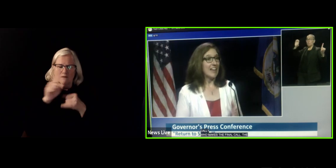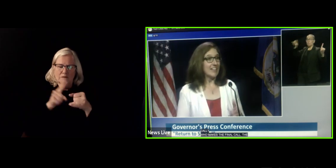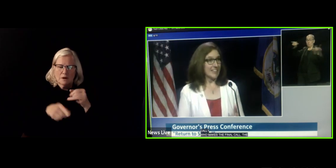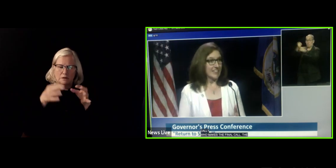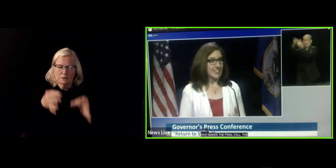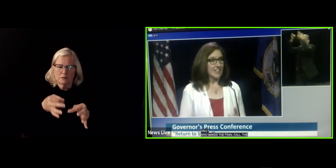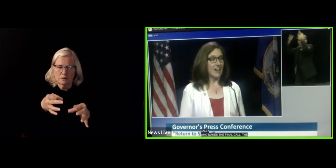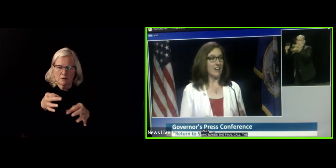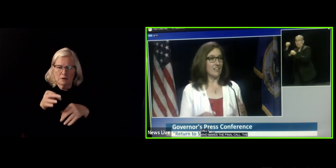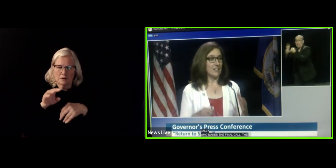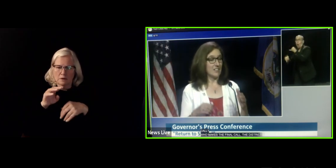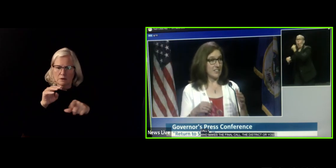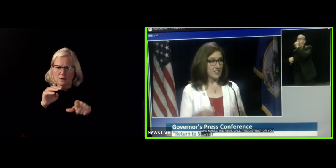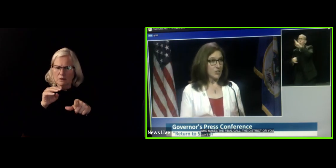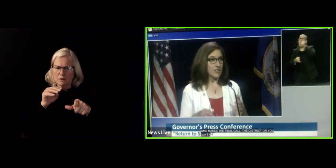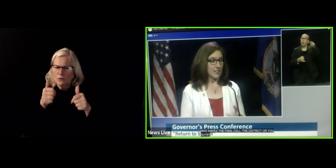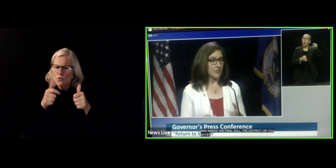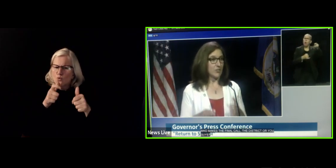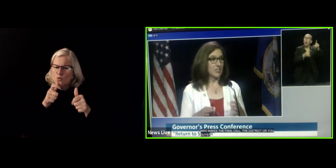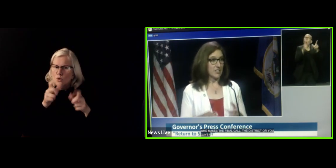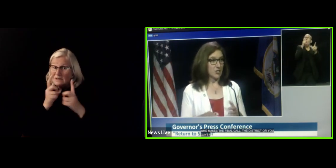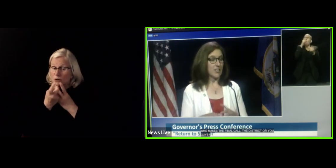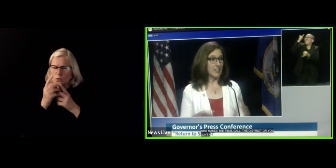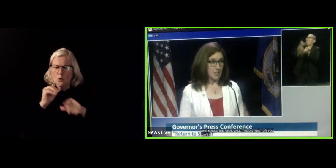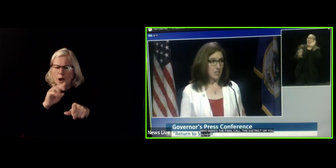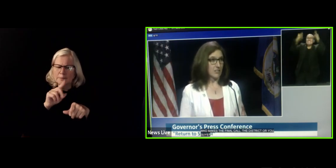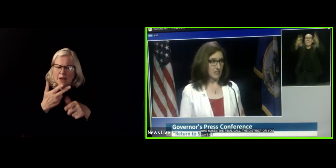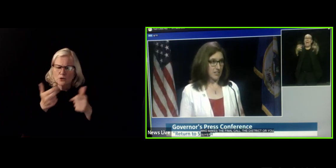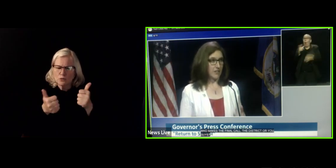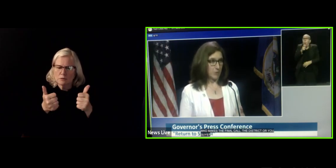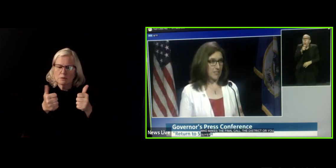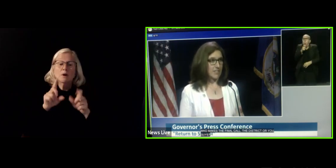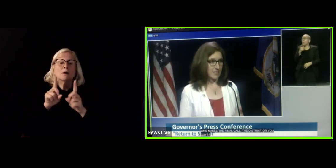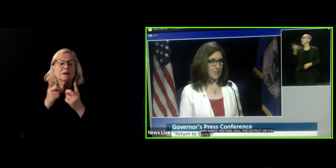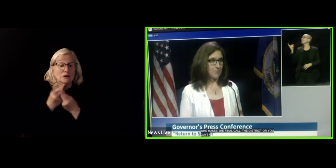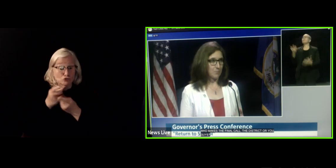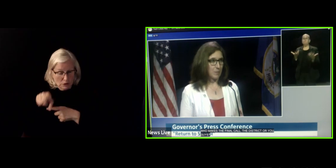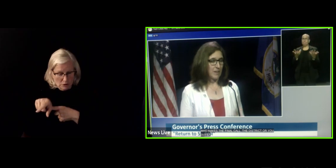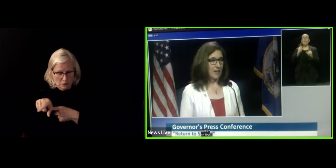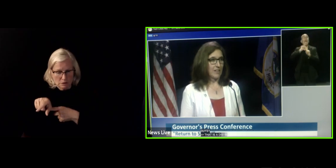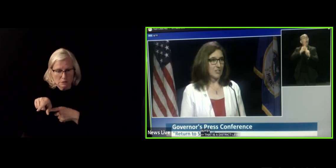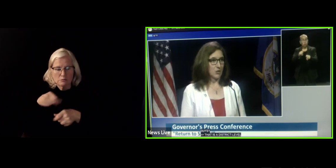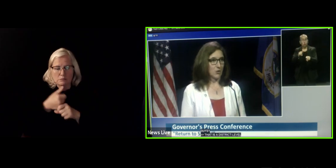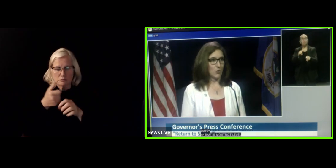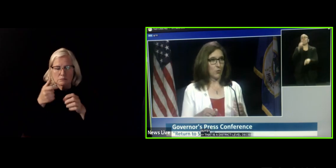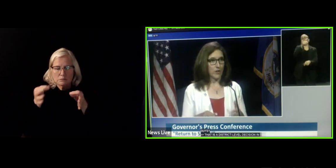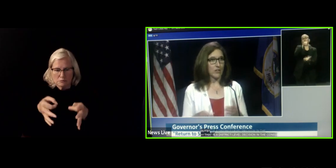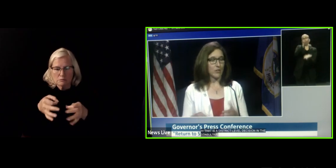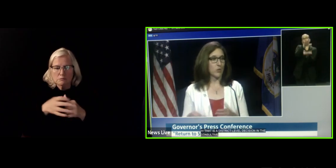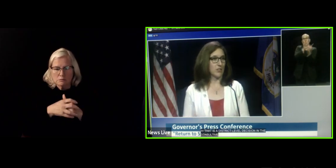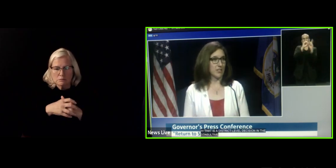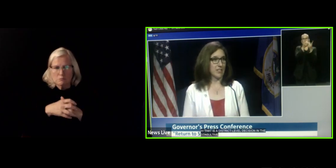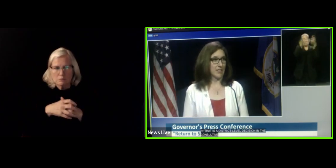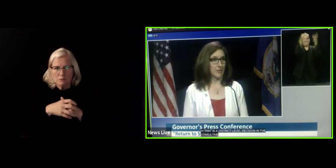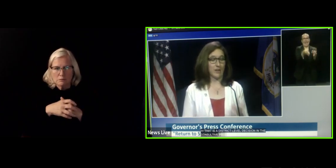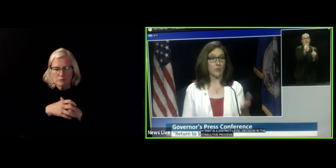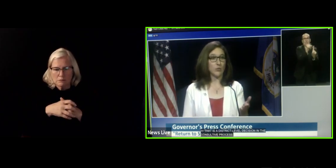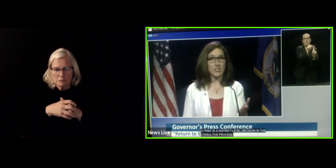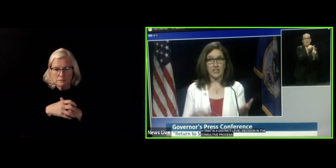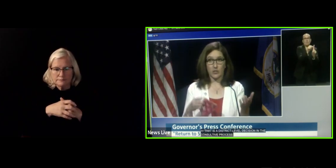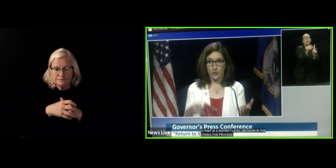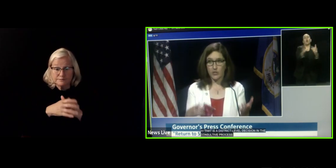That is a district level decision in the consultative process. And so we are going to work alongside them.